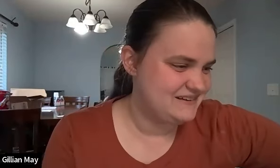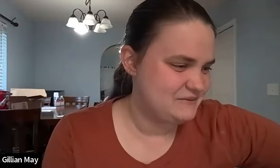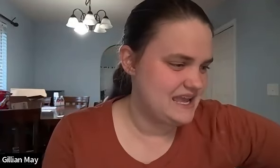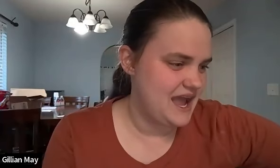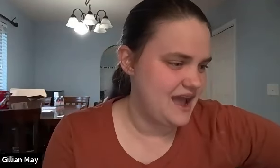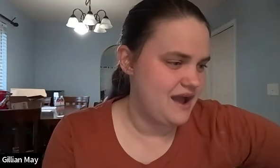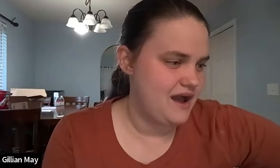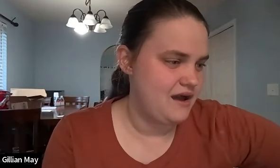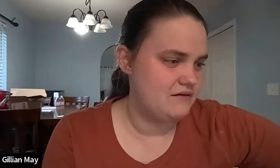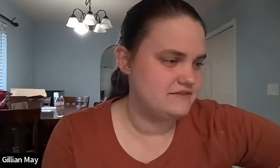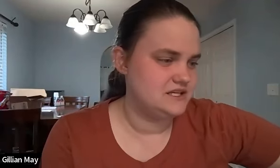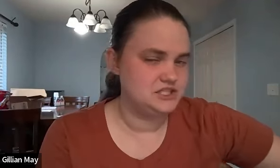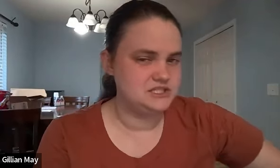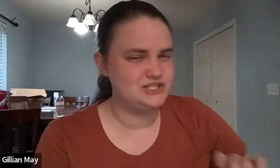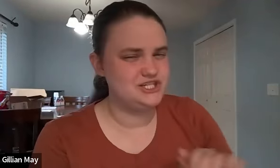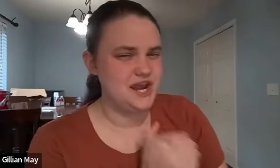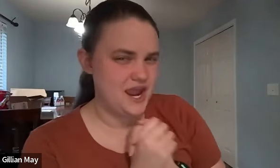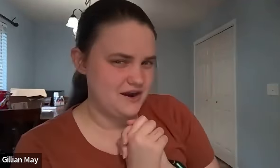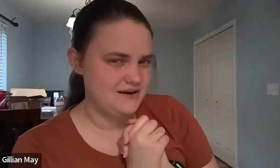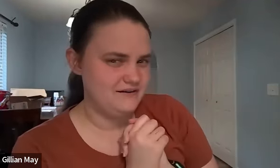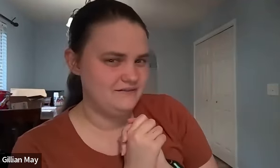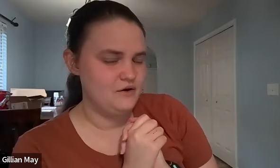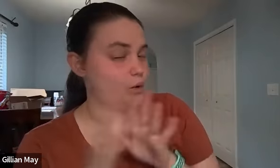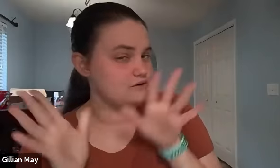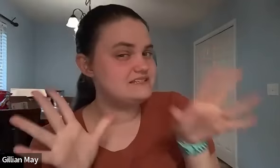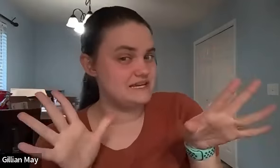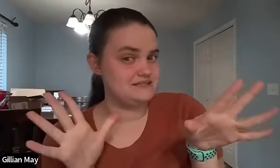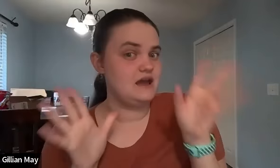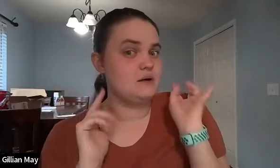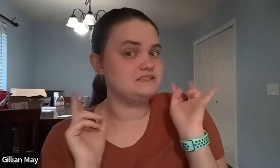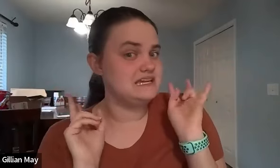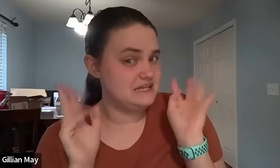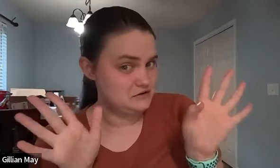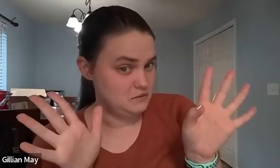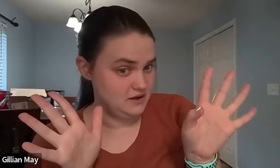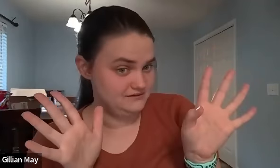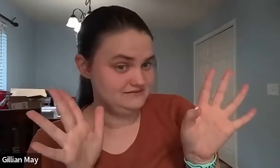Then we have chair or sit. I will take either one.